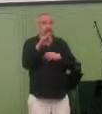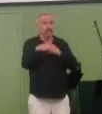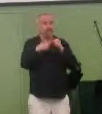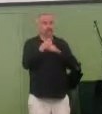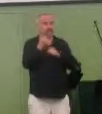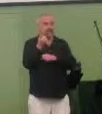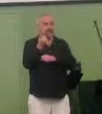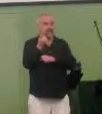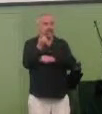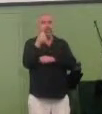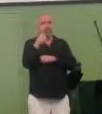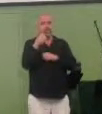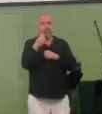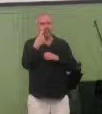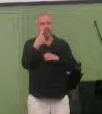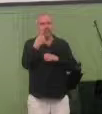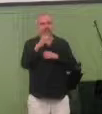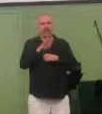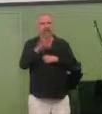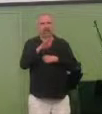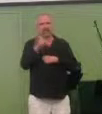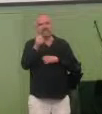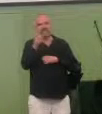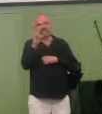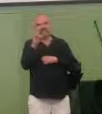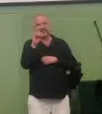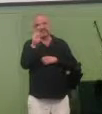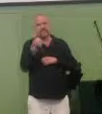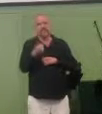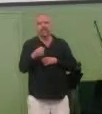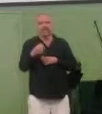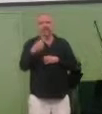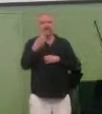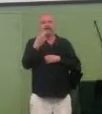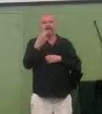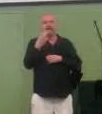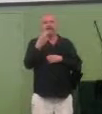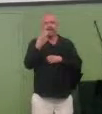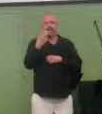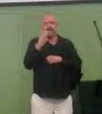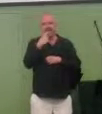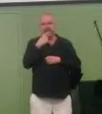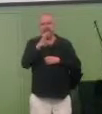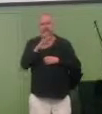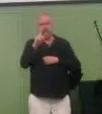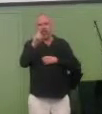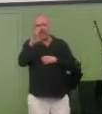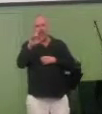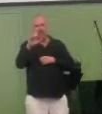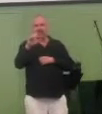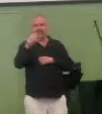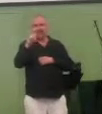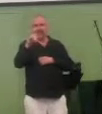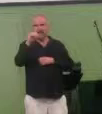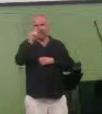as a female transvestite. However, while he cross-dressed often when going to gay bars,